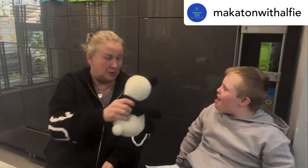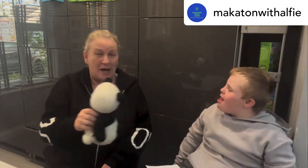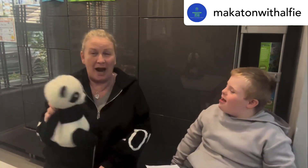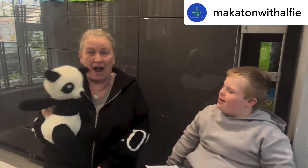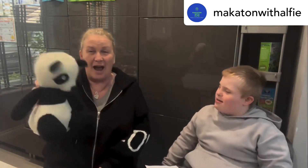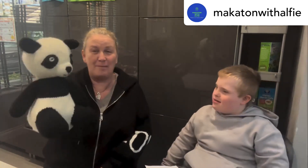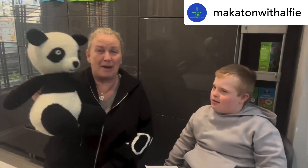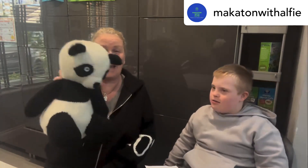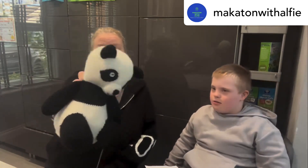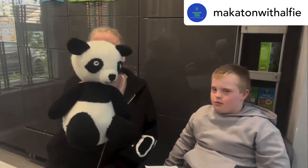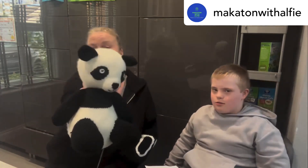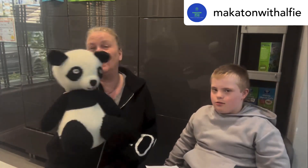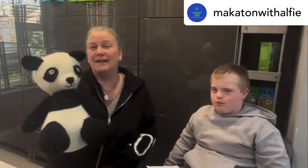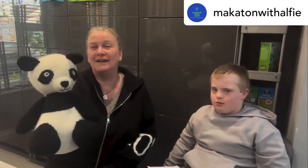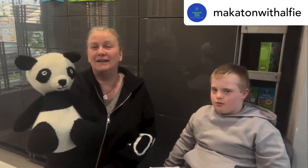Ooh. Ah. Hi, Panda.